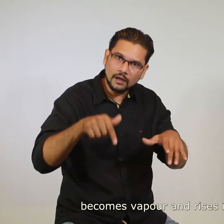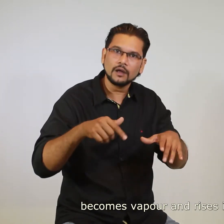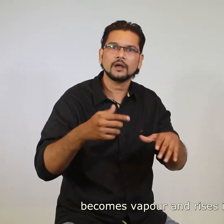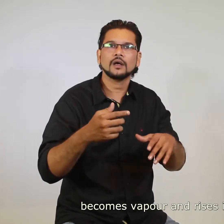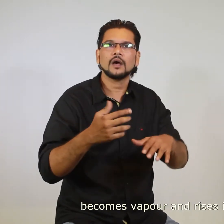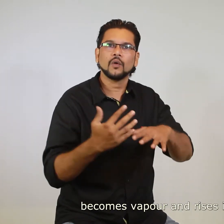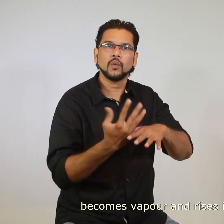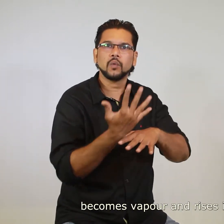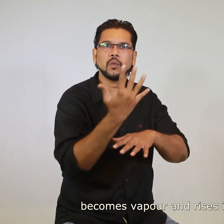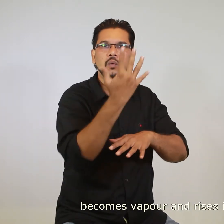and rises into the air.